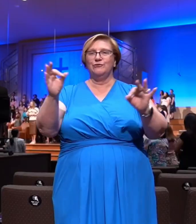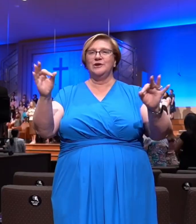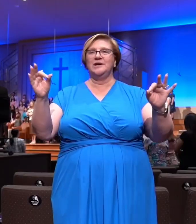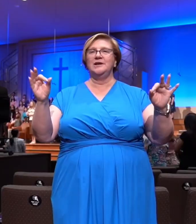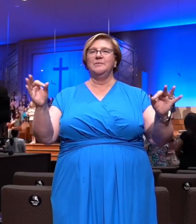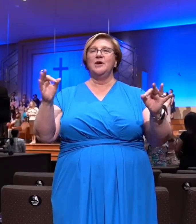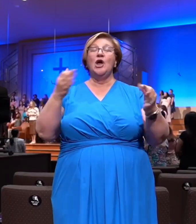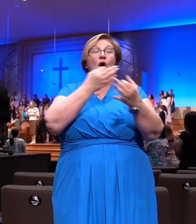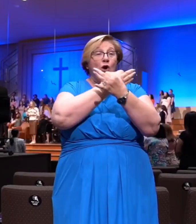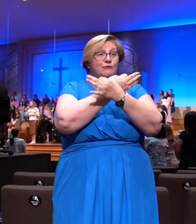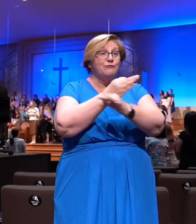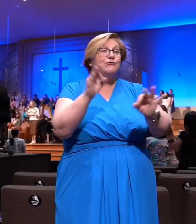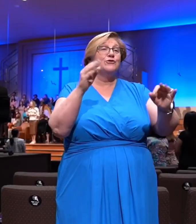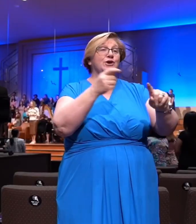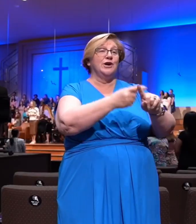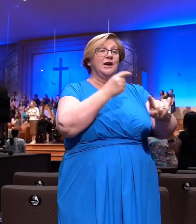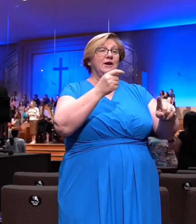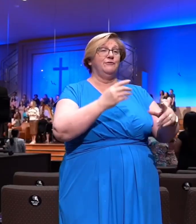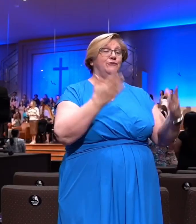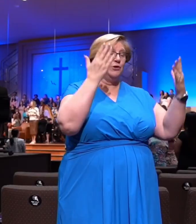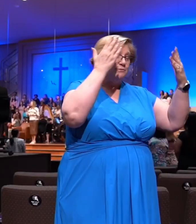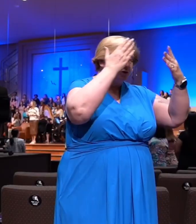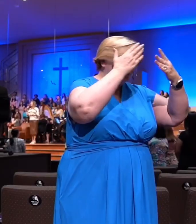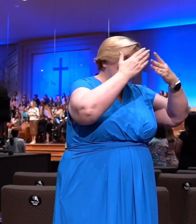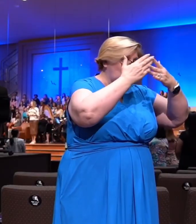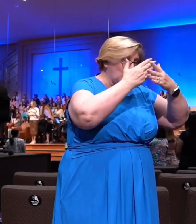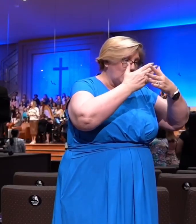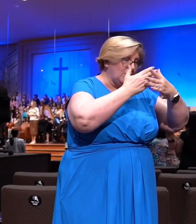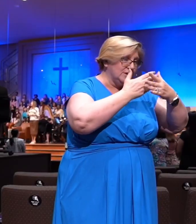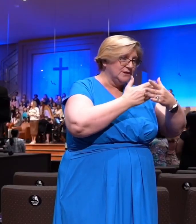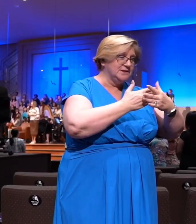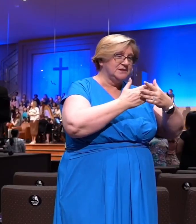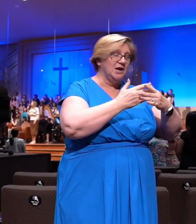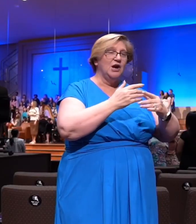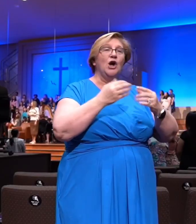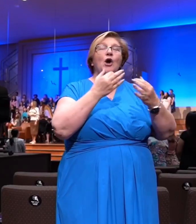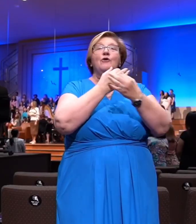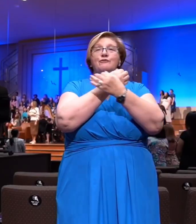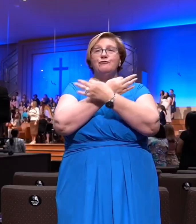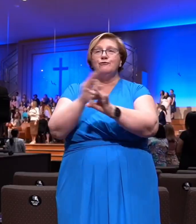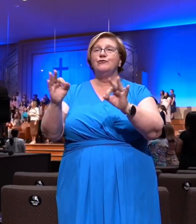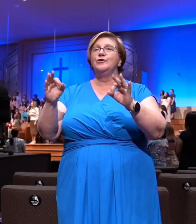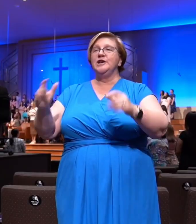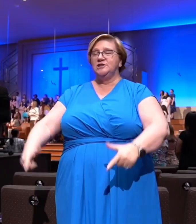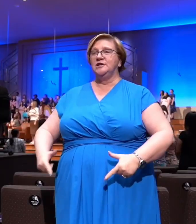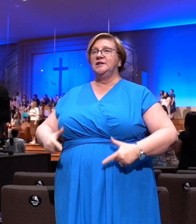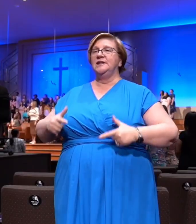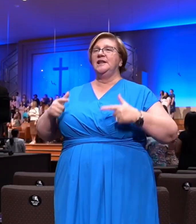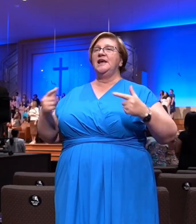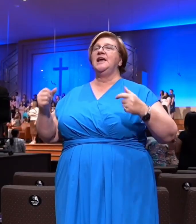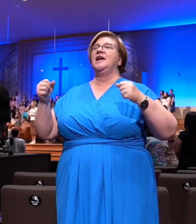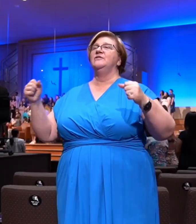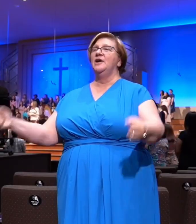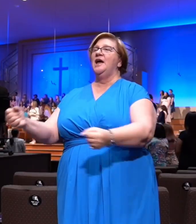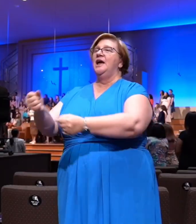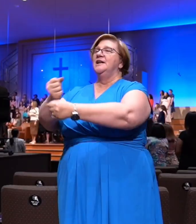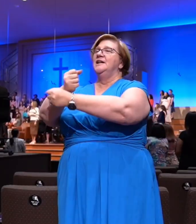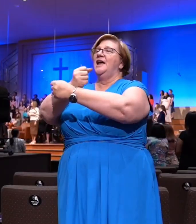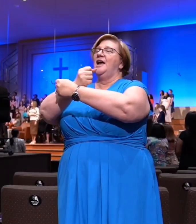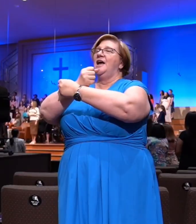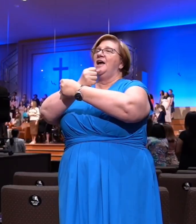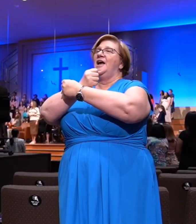Free from every plan of darkness, free to live and free